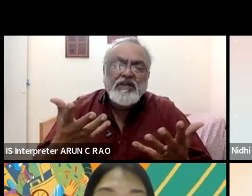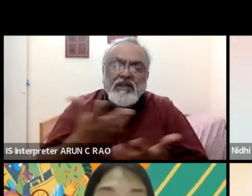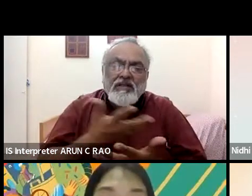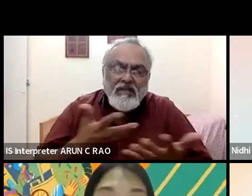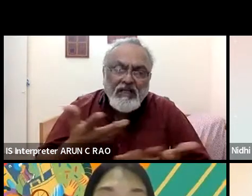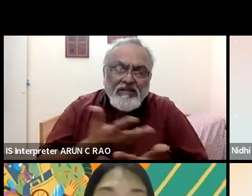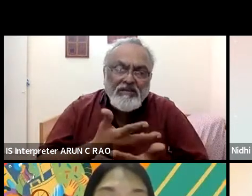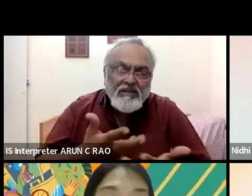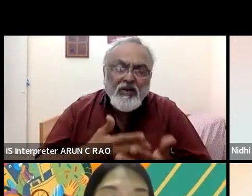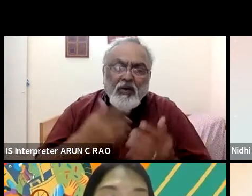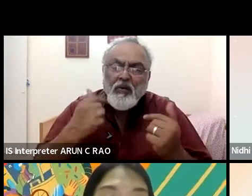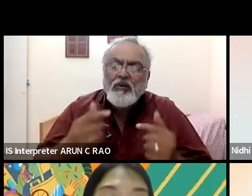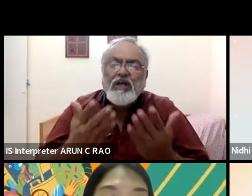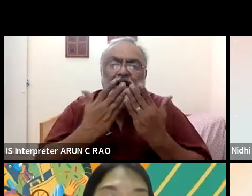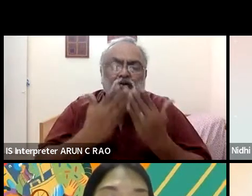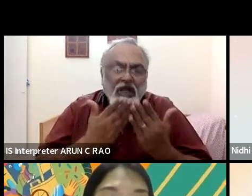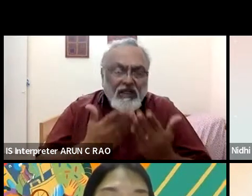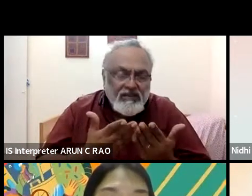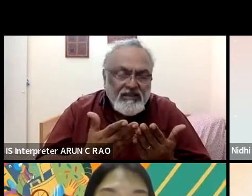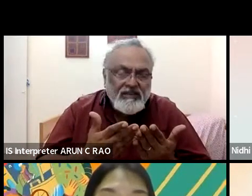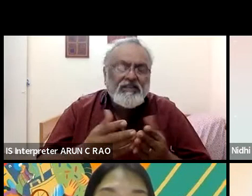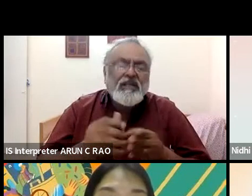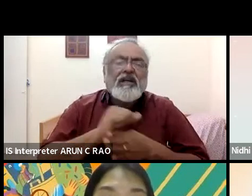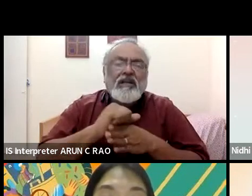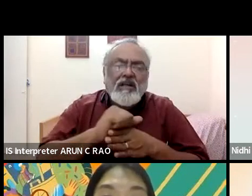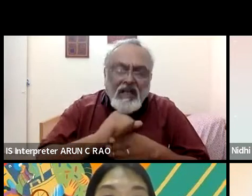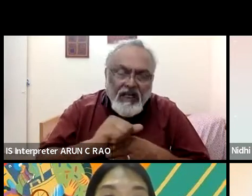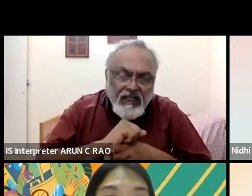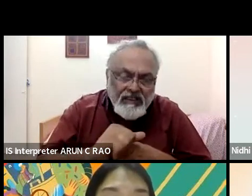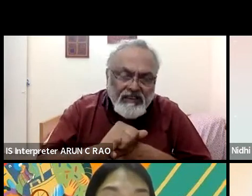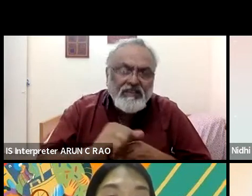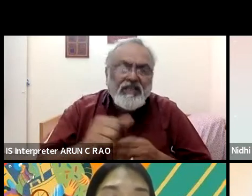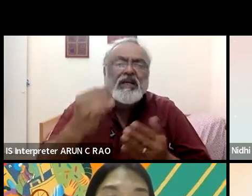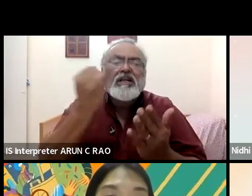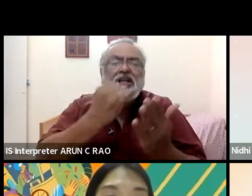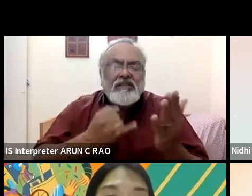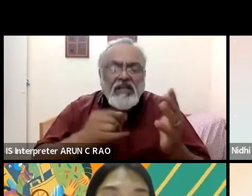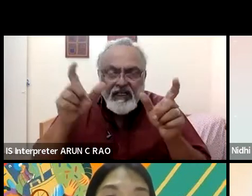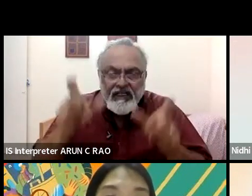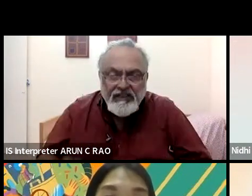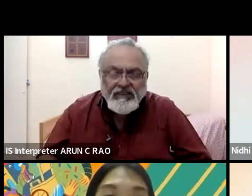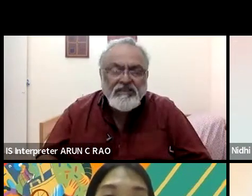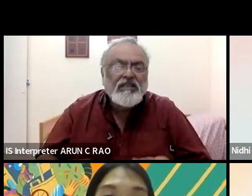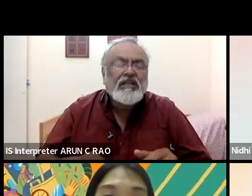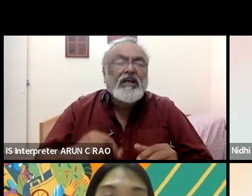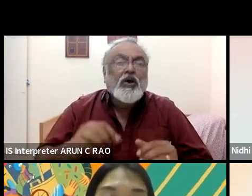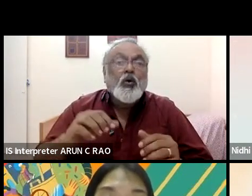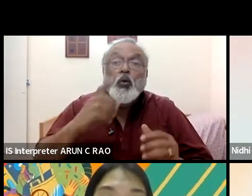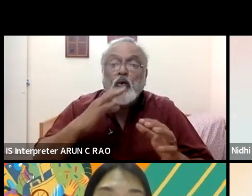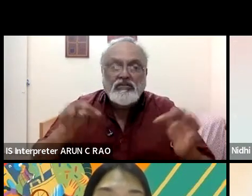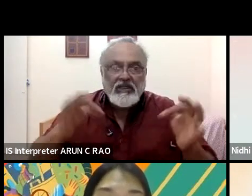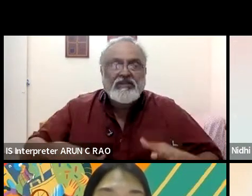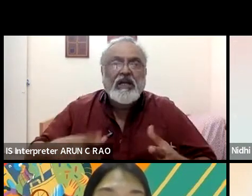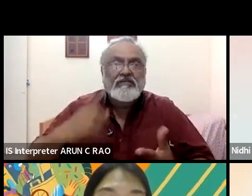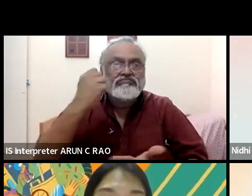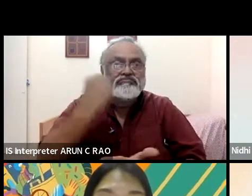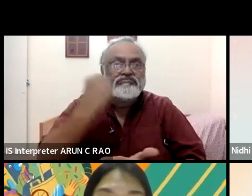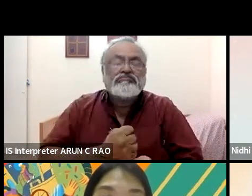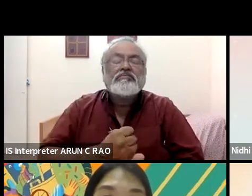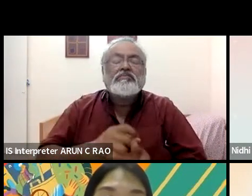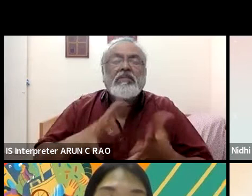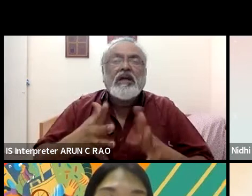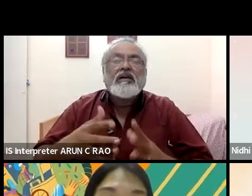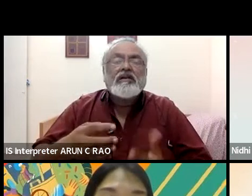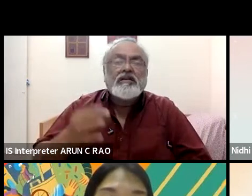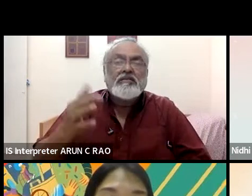the need for education and training to have our designers, decision makers, really want to do this and